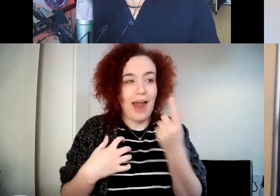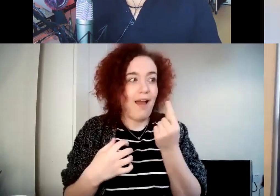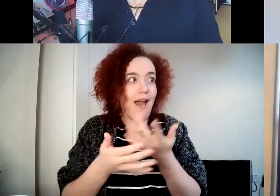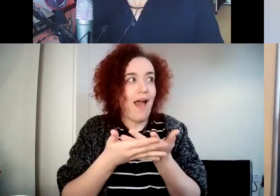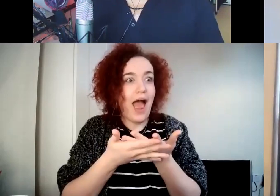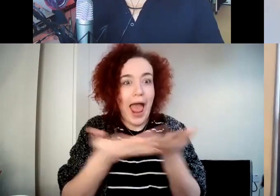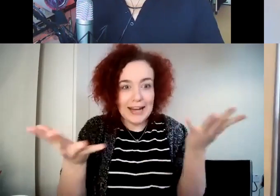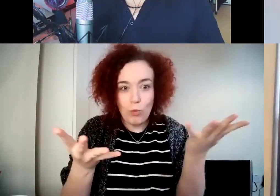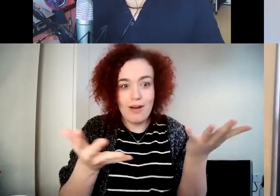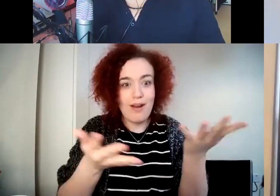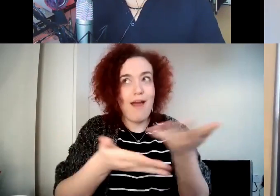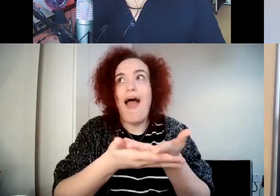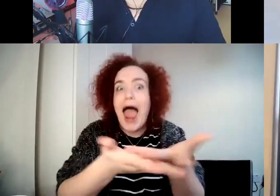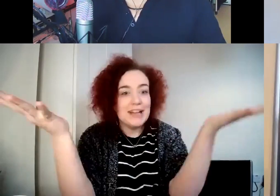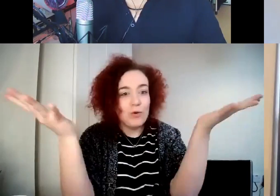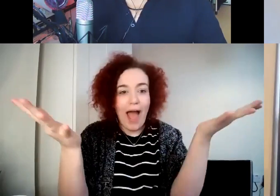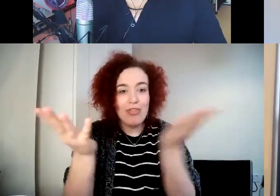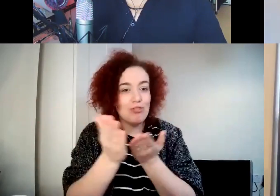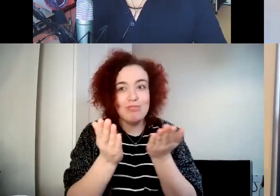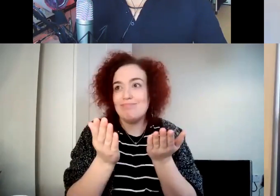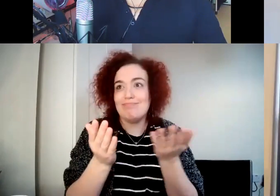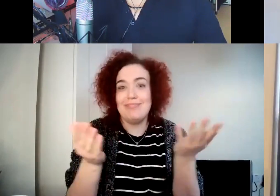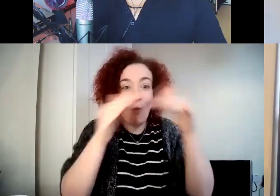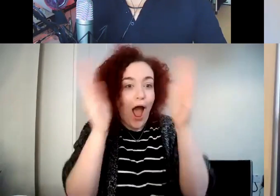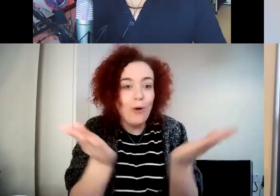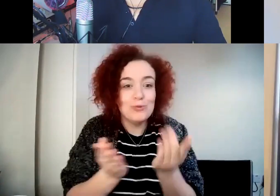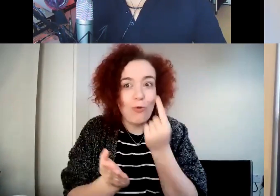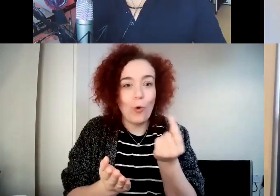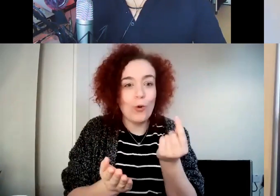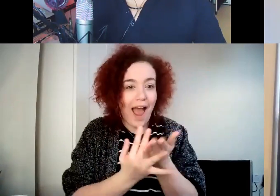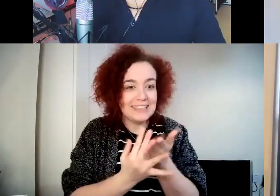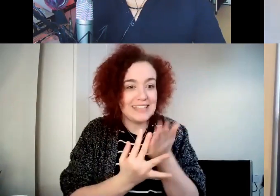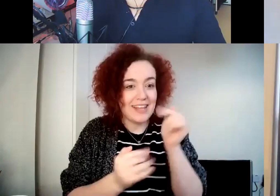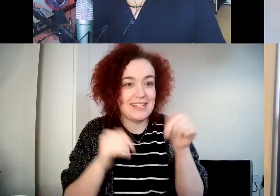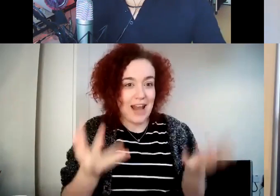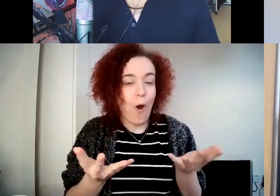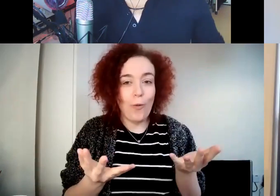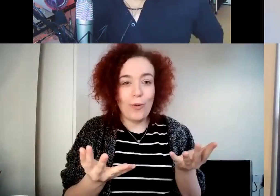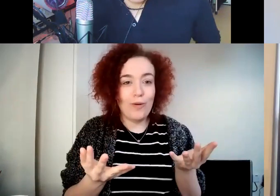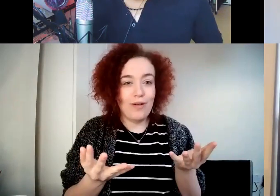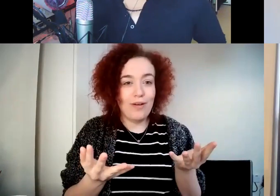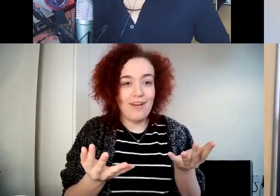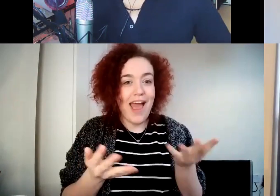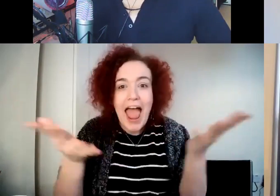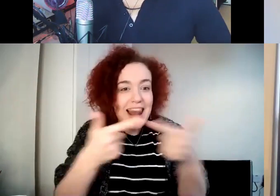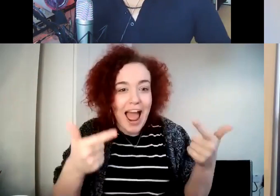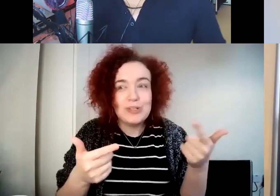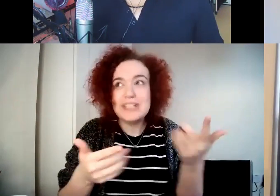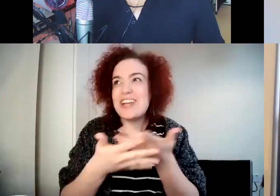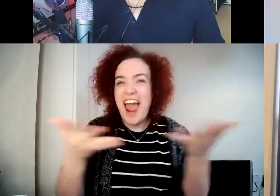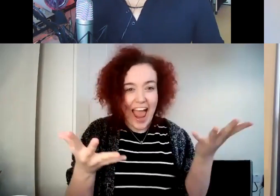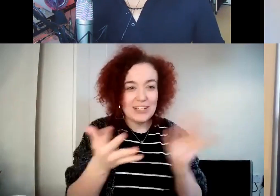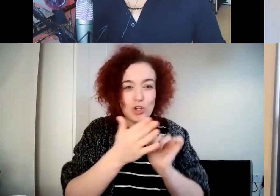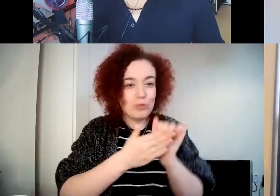I think it's really, really interesting how anyone, anywhere around the world has access to the performance